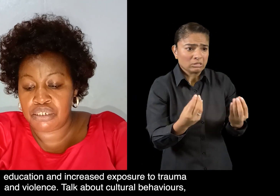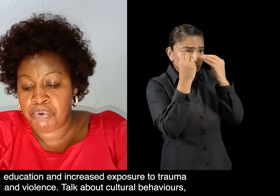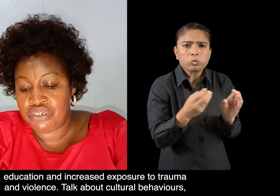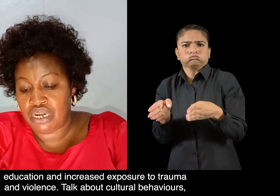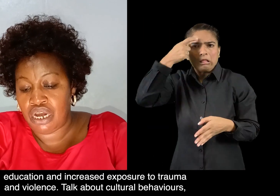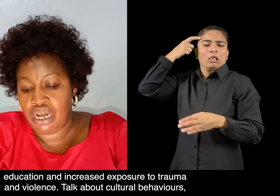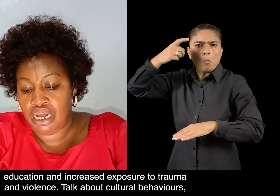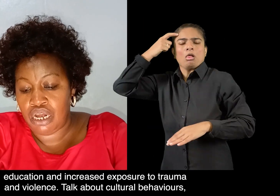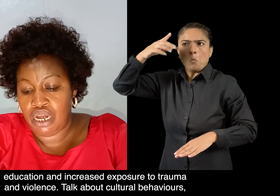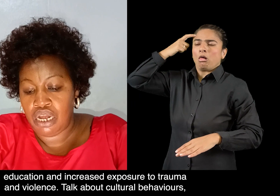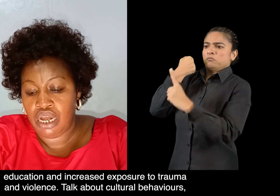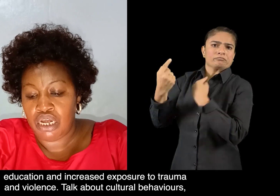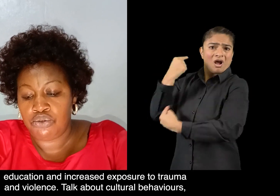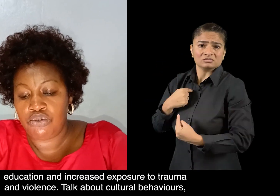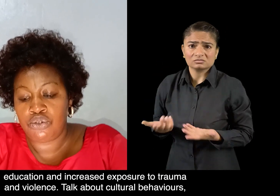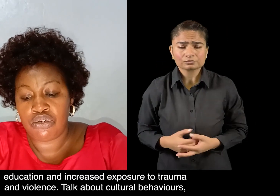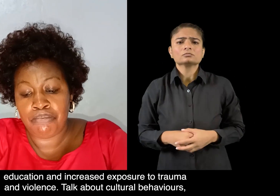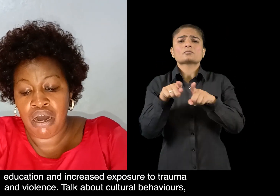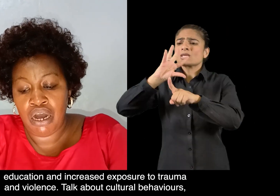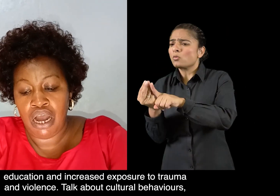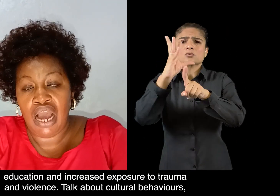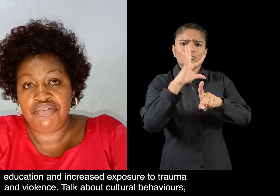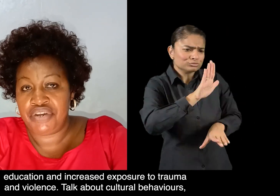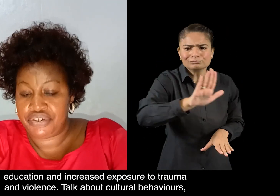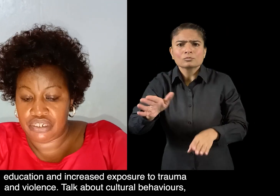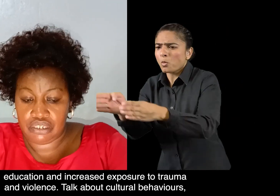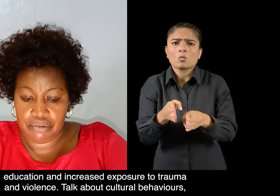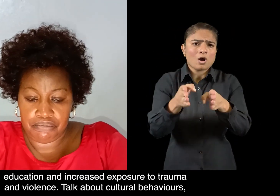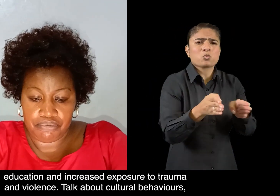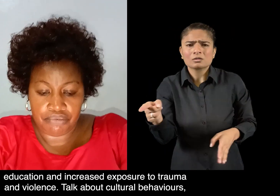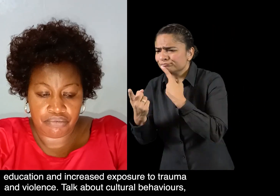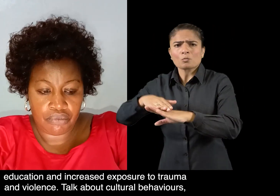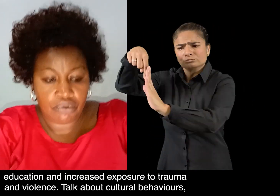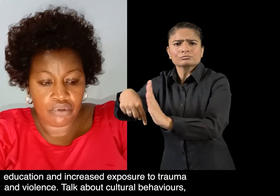increased exposure to trauma and violence.